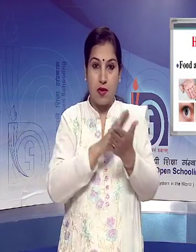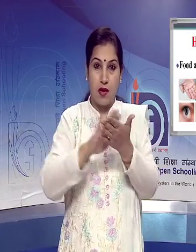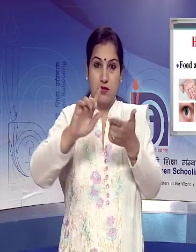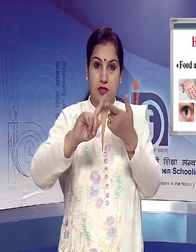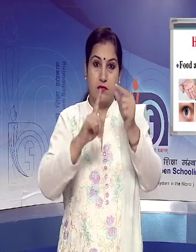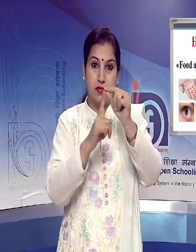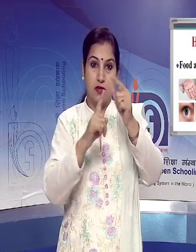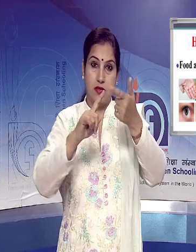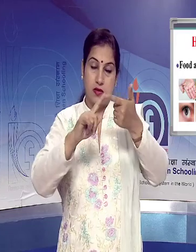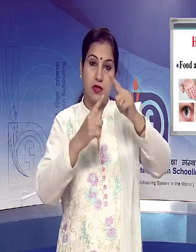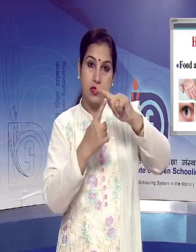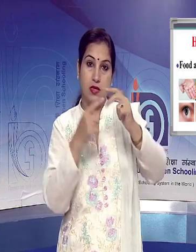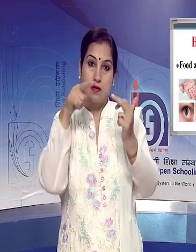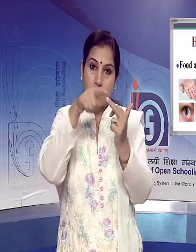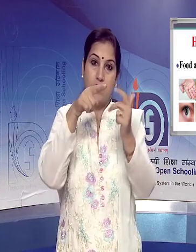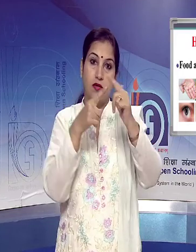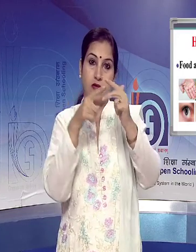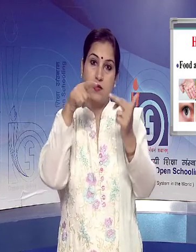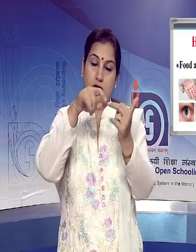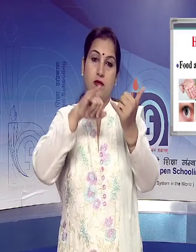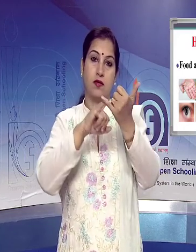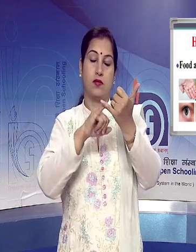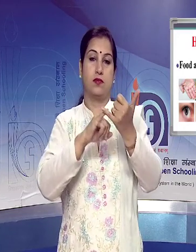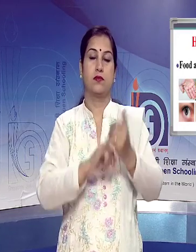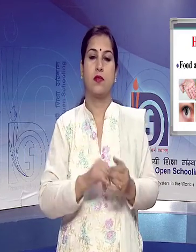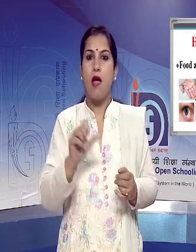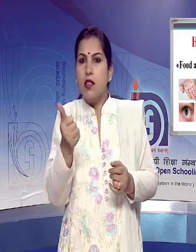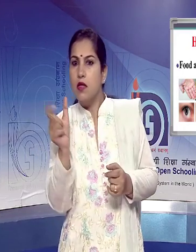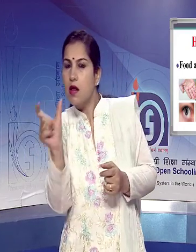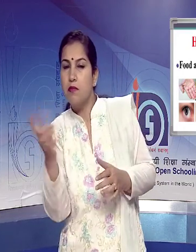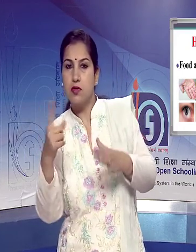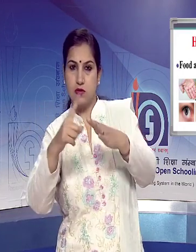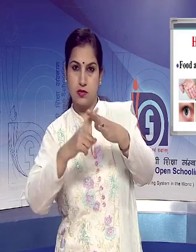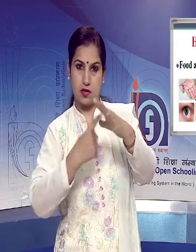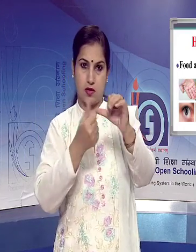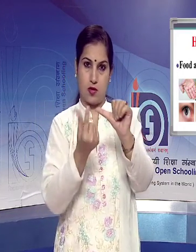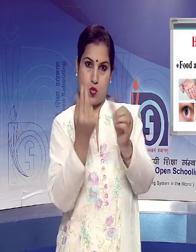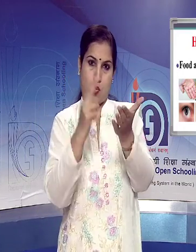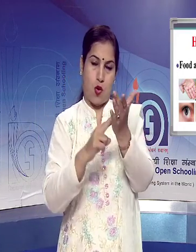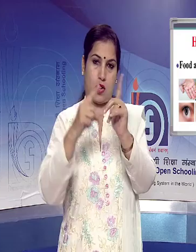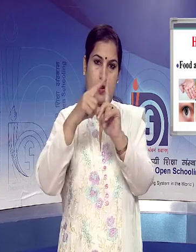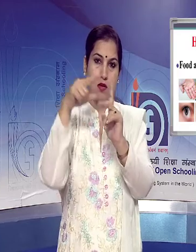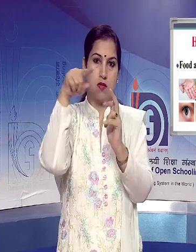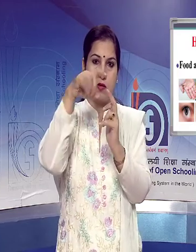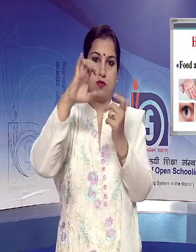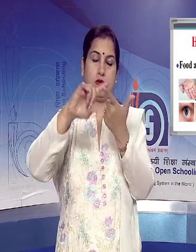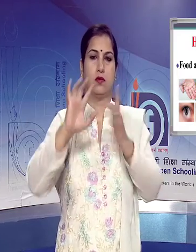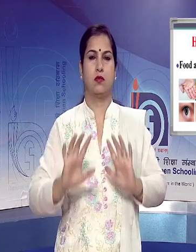hepatitis. Its other name is jaundice. The symptoms of jaundice